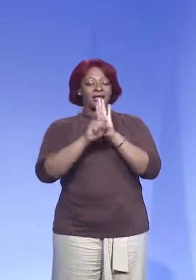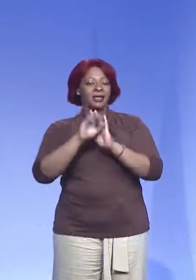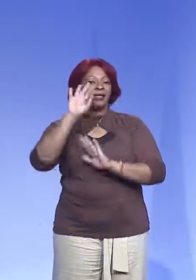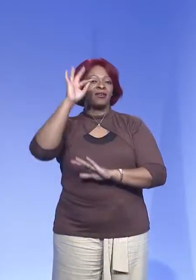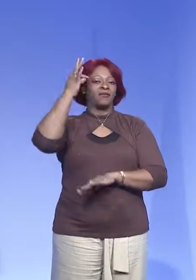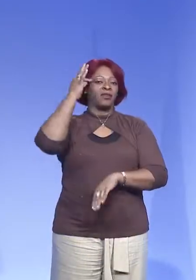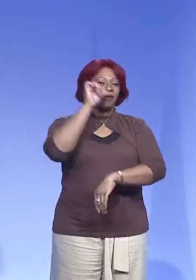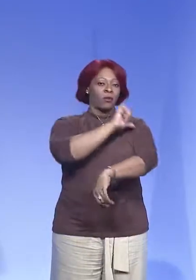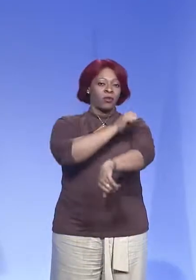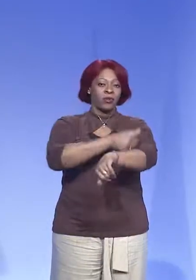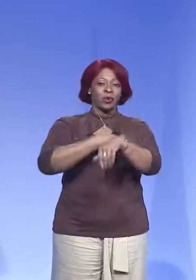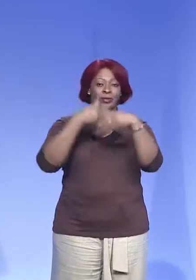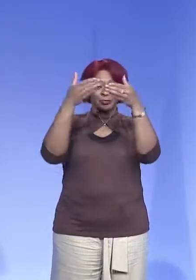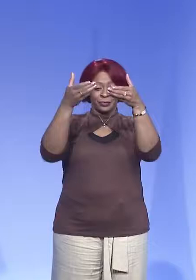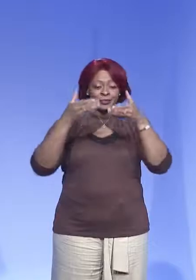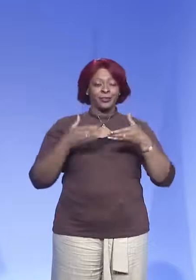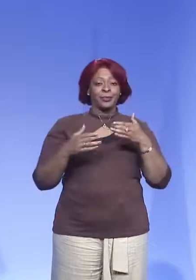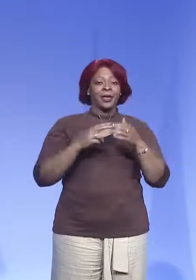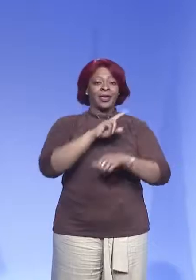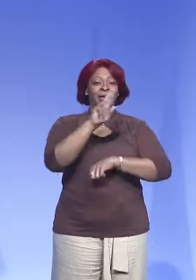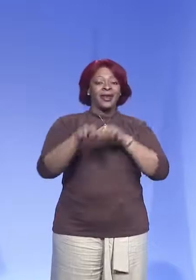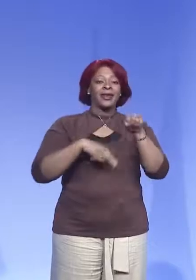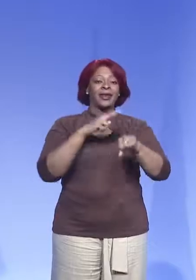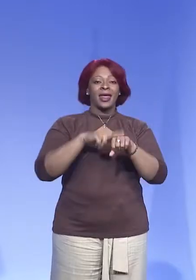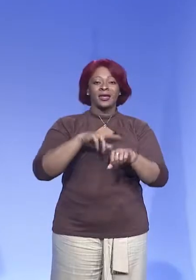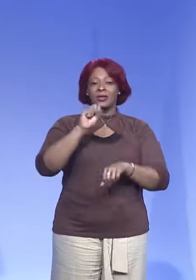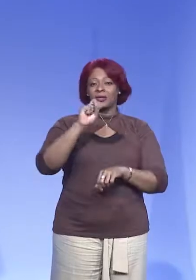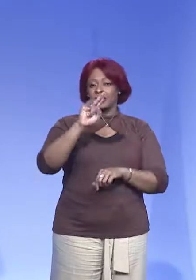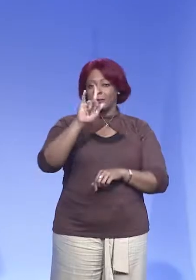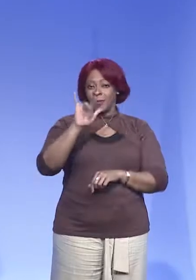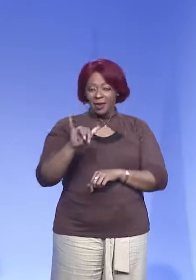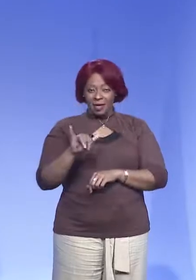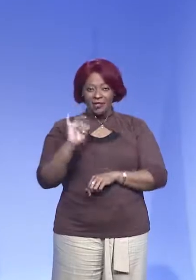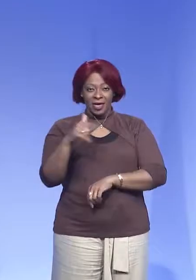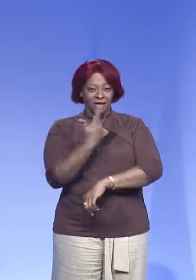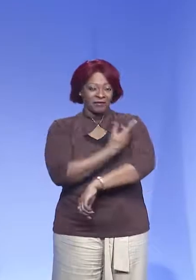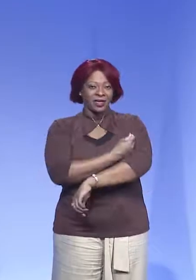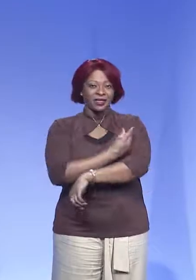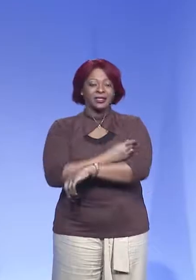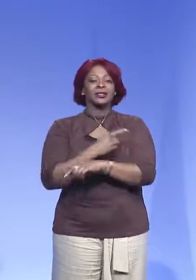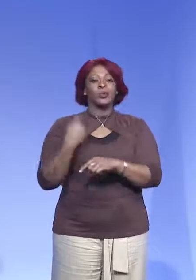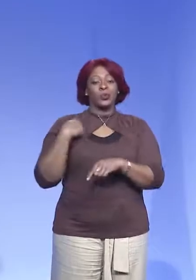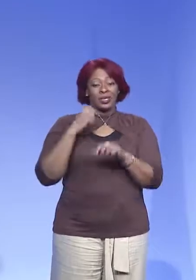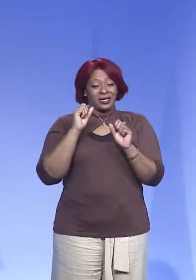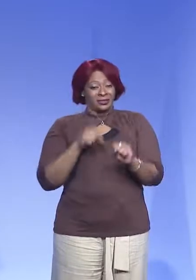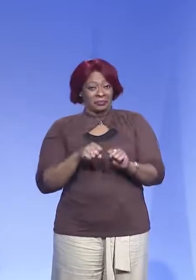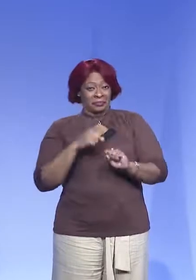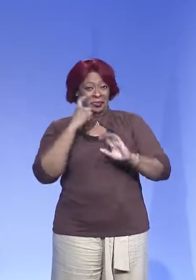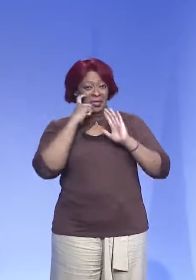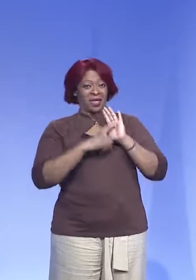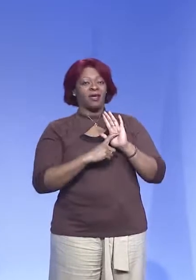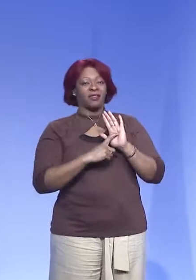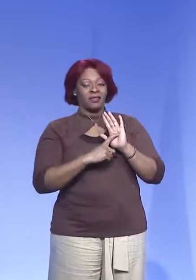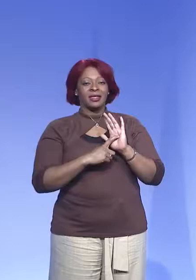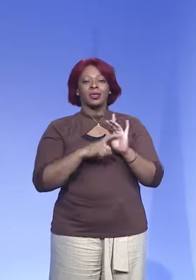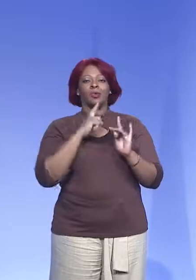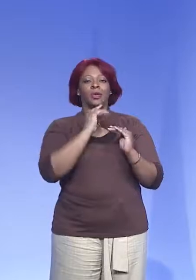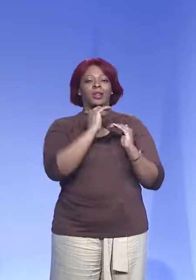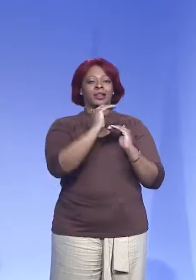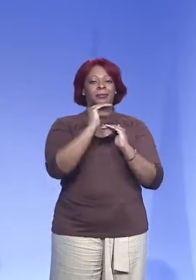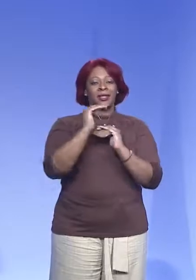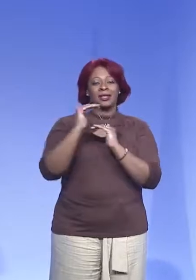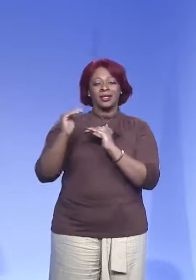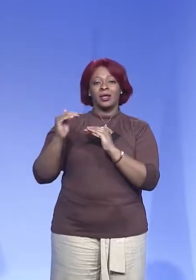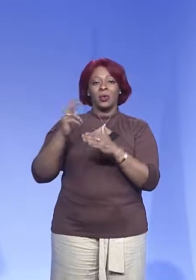authorities, and the national supply of vaccine, as far as we can tell, has been limited. As